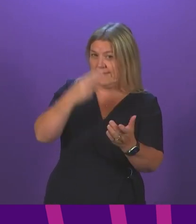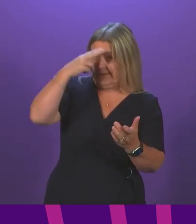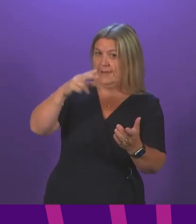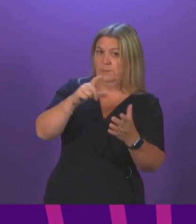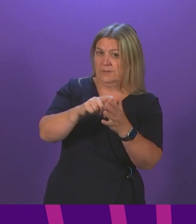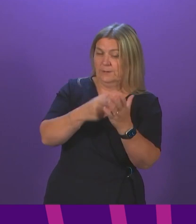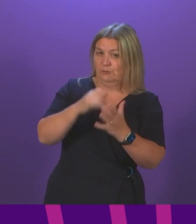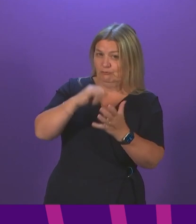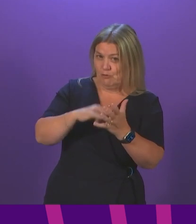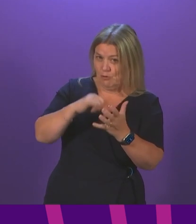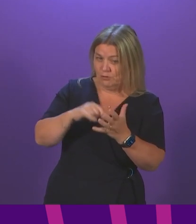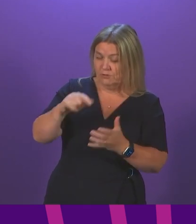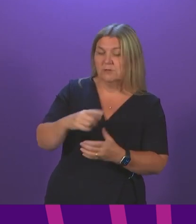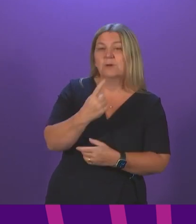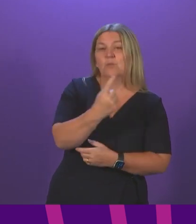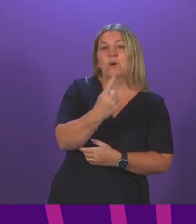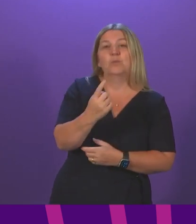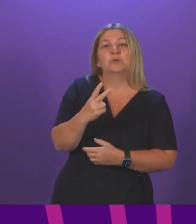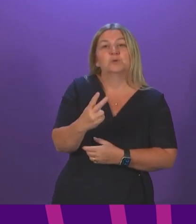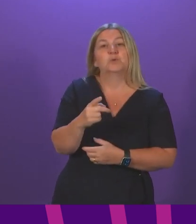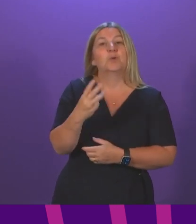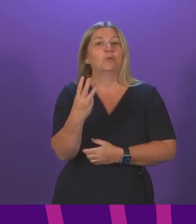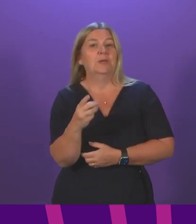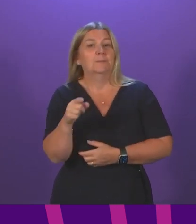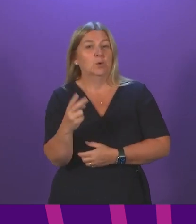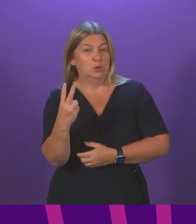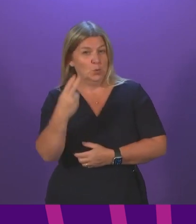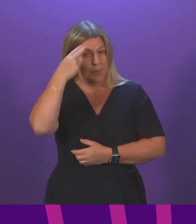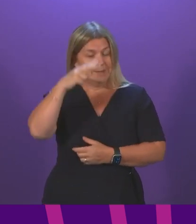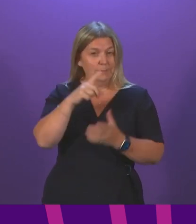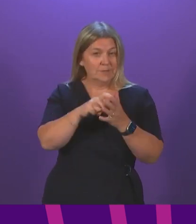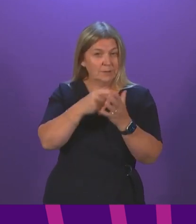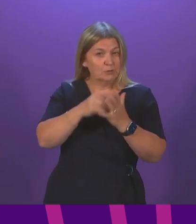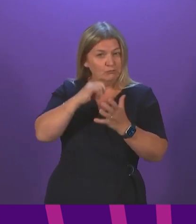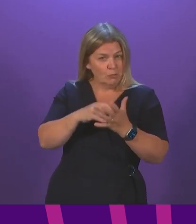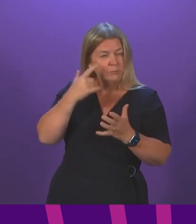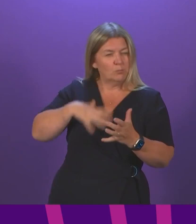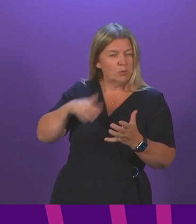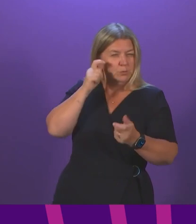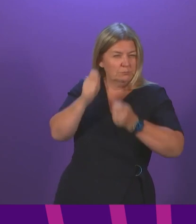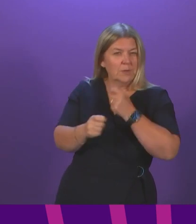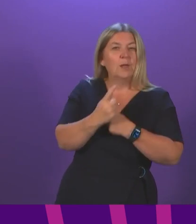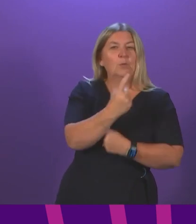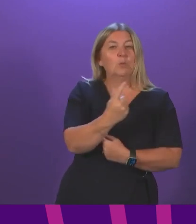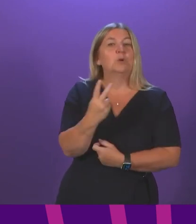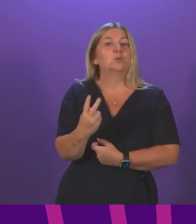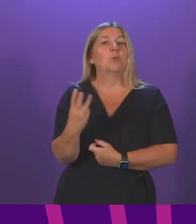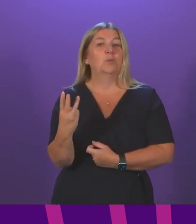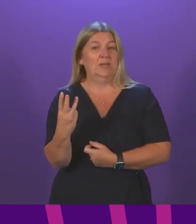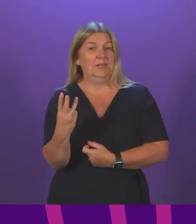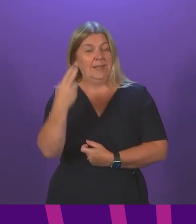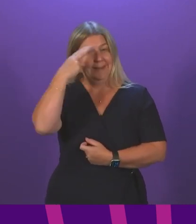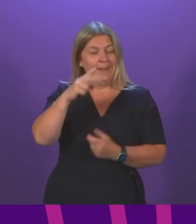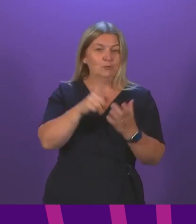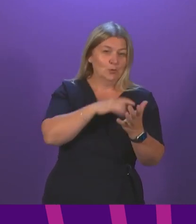The question is that amendment 1123.2 in the name of Douglas Ross, which seeks to amend motion 1123 in the